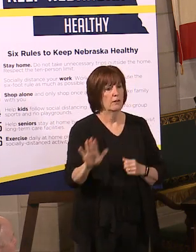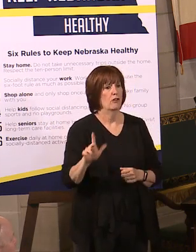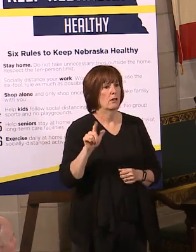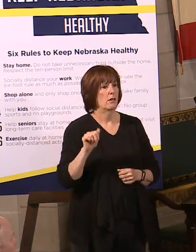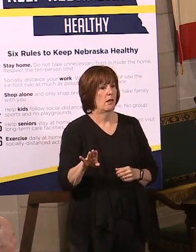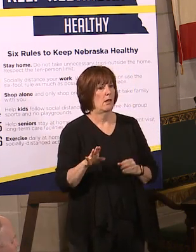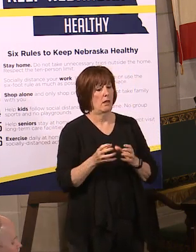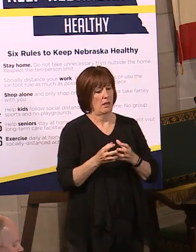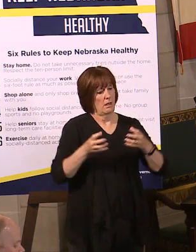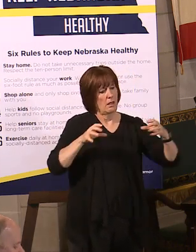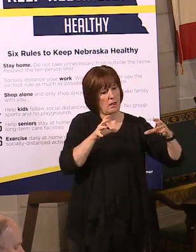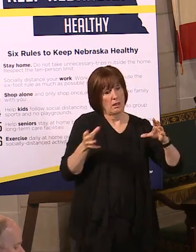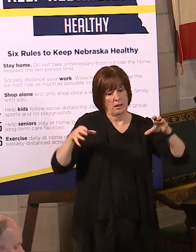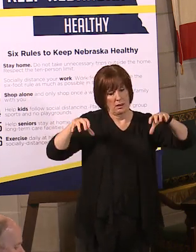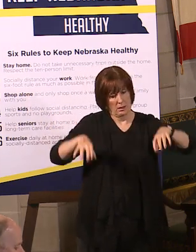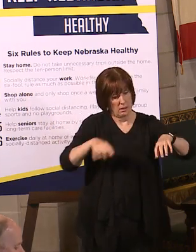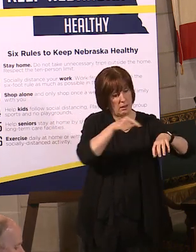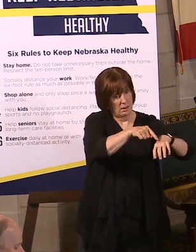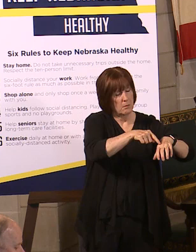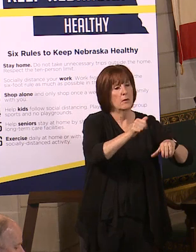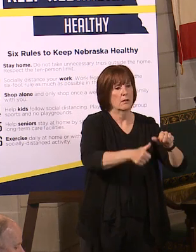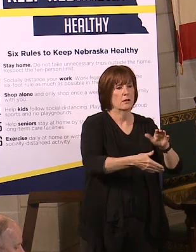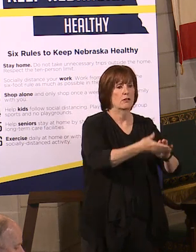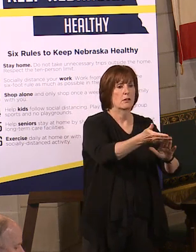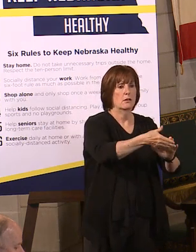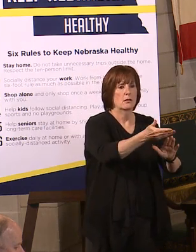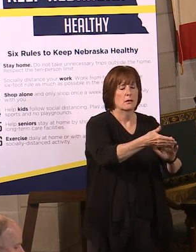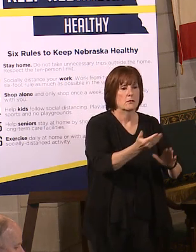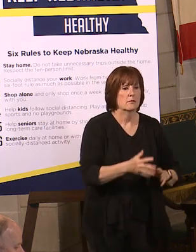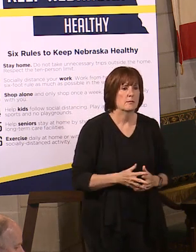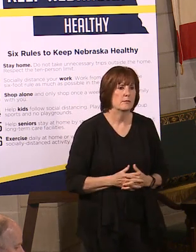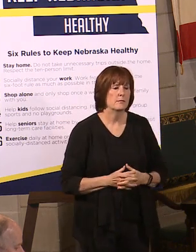to be able to get it up and running. And then,